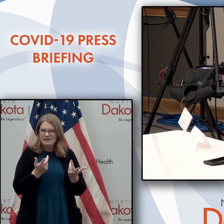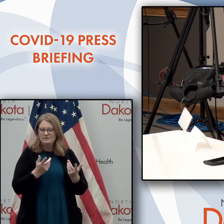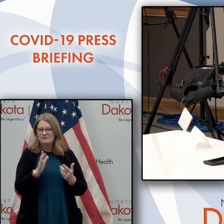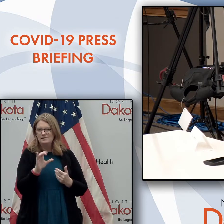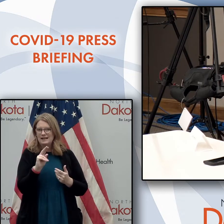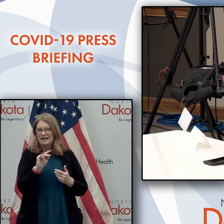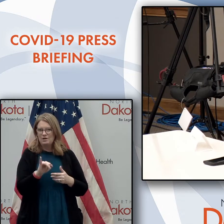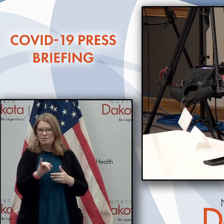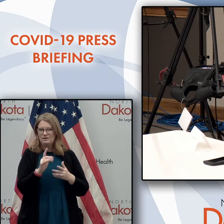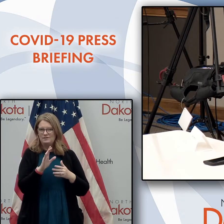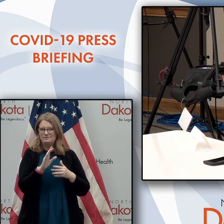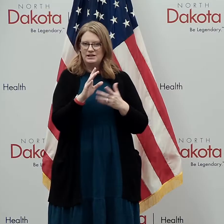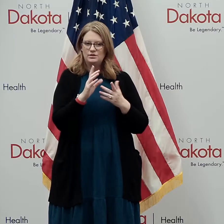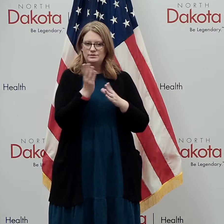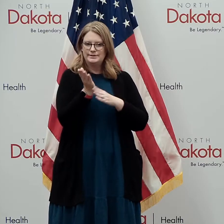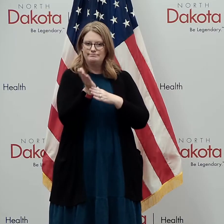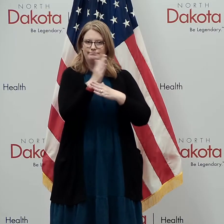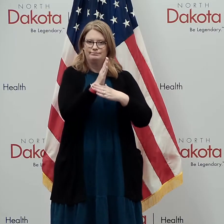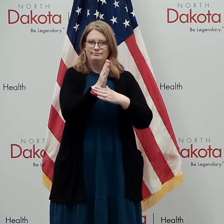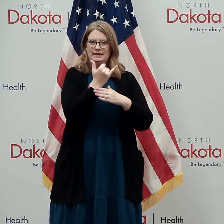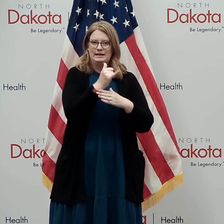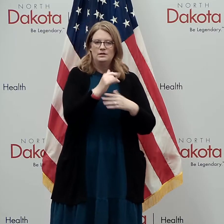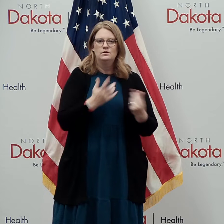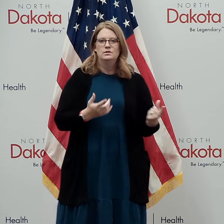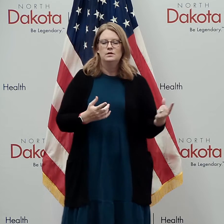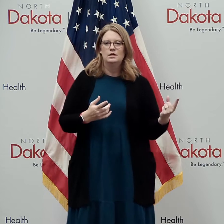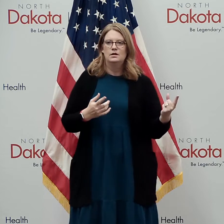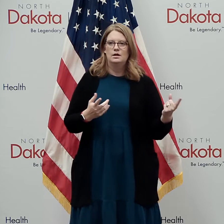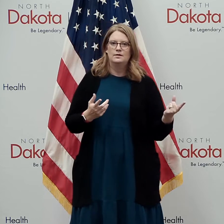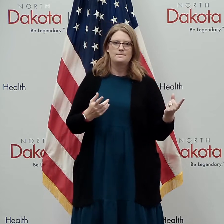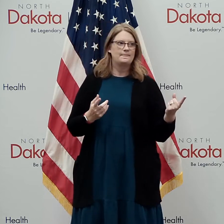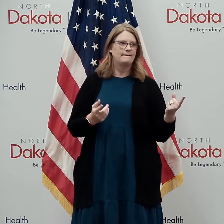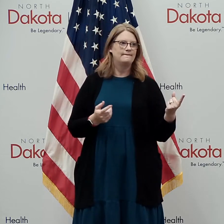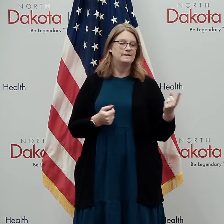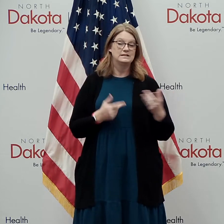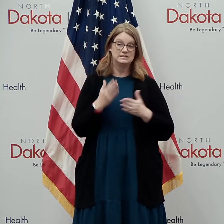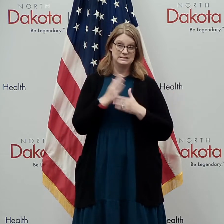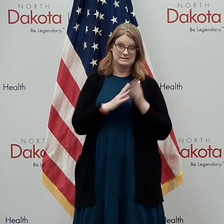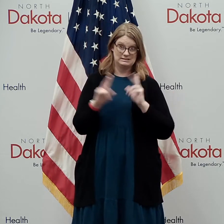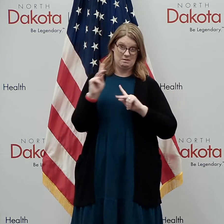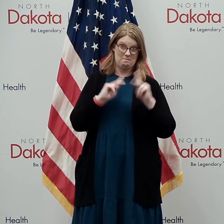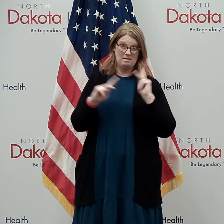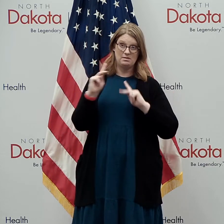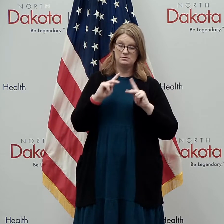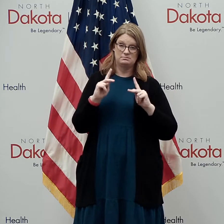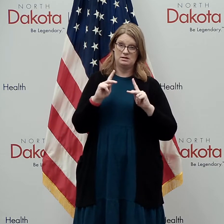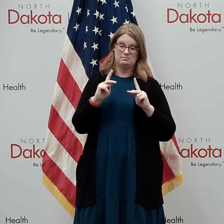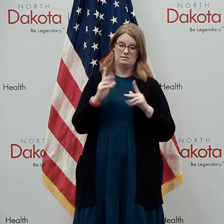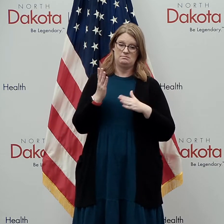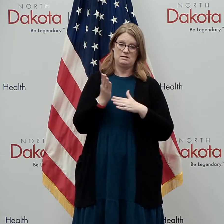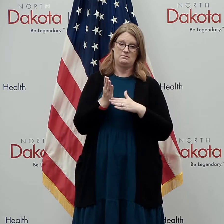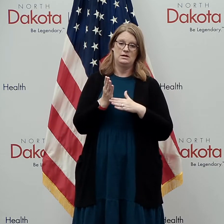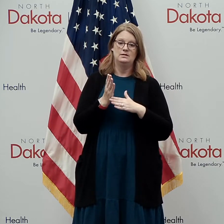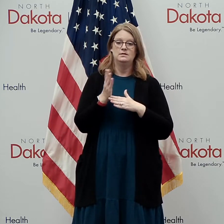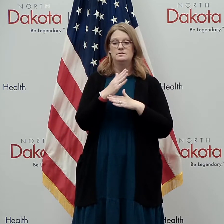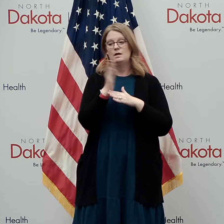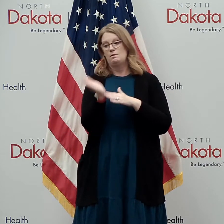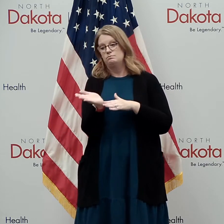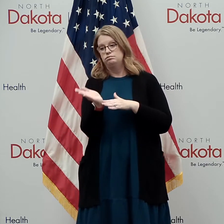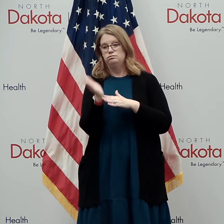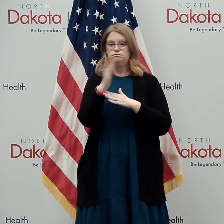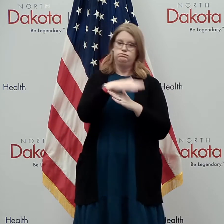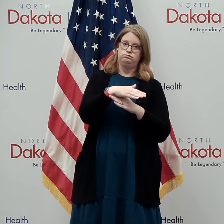by county next week? Well, we've heard both sides. We hear from some people that they want it raised, and we hear from other people that say they